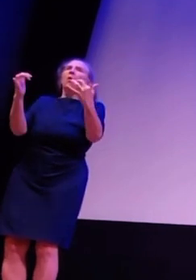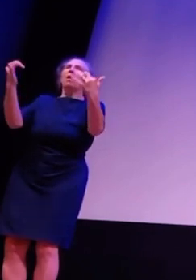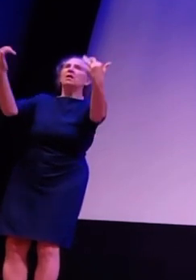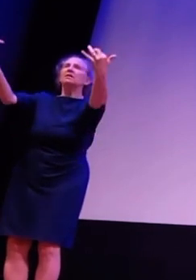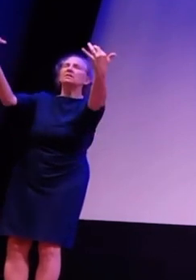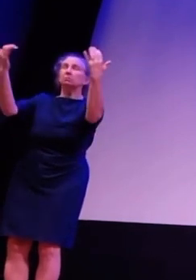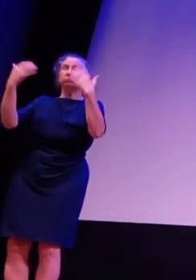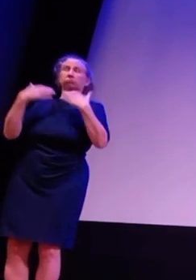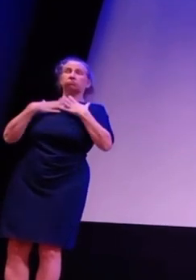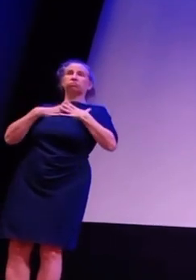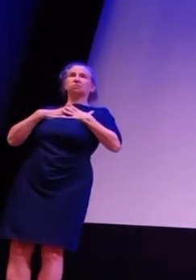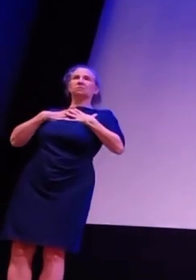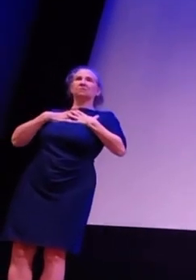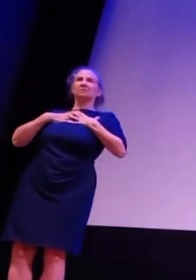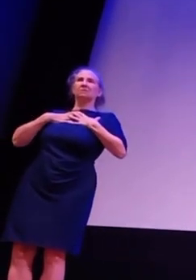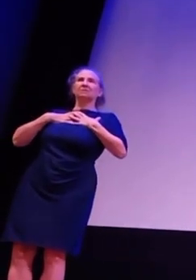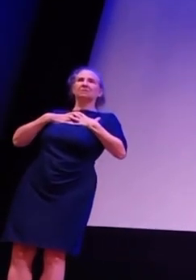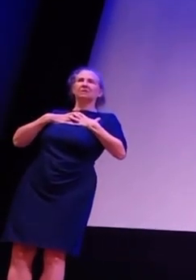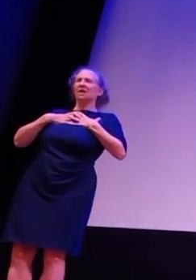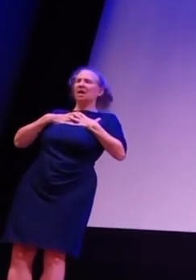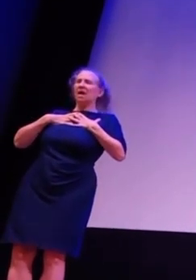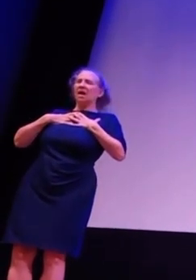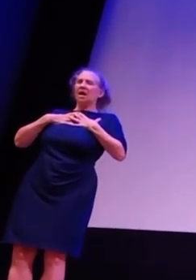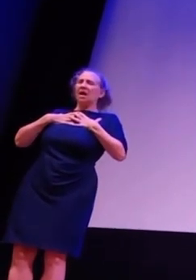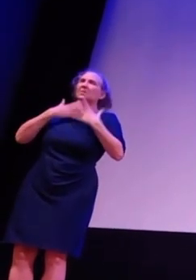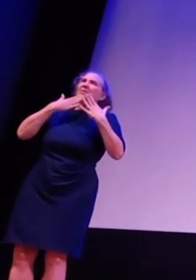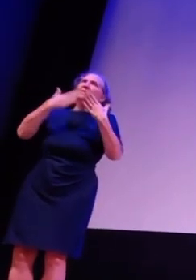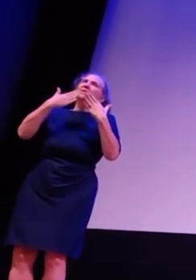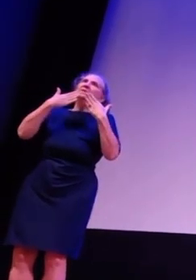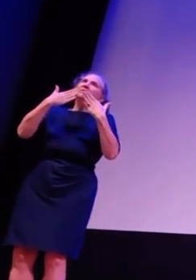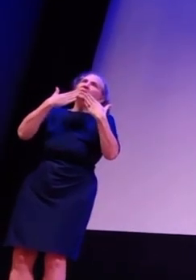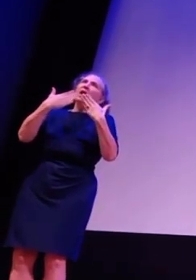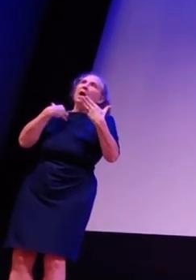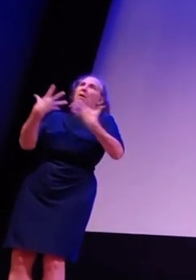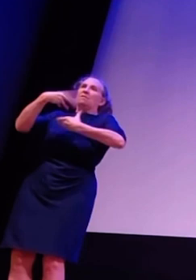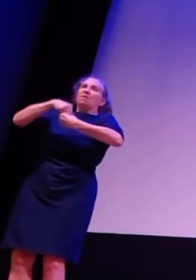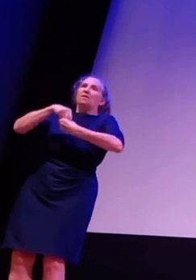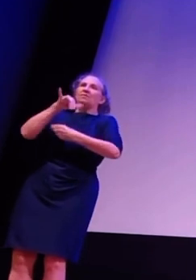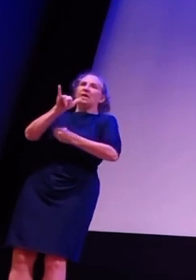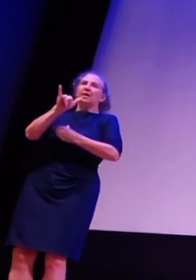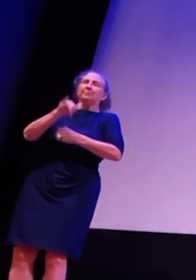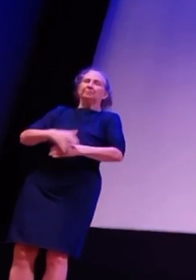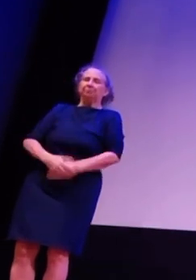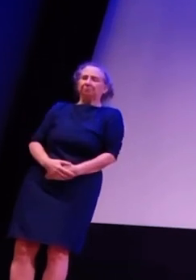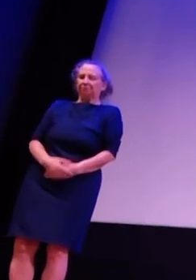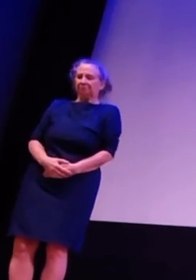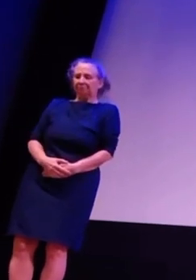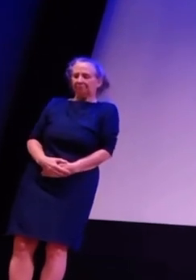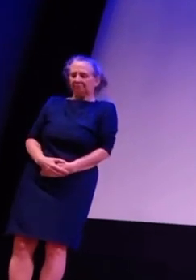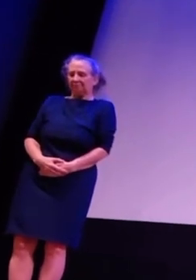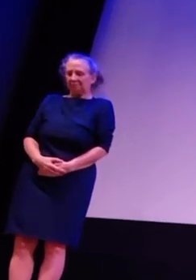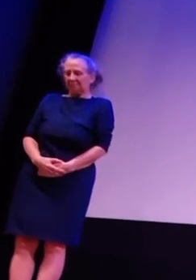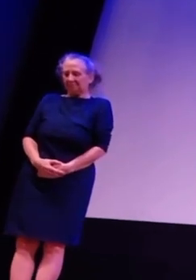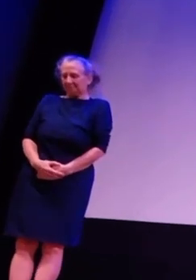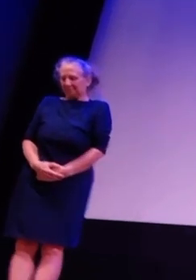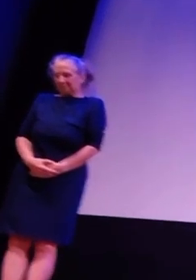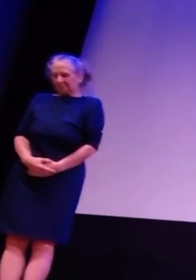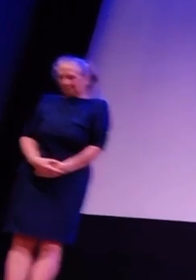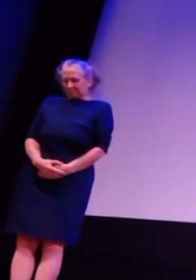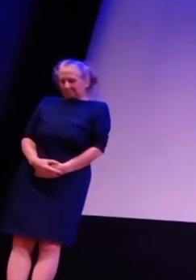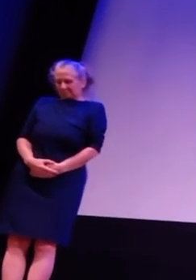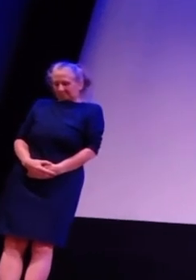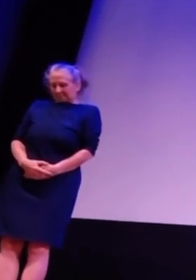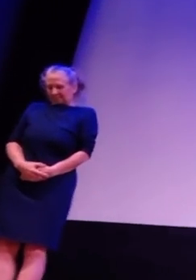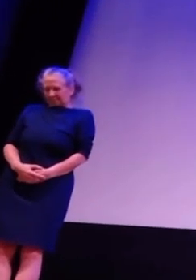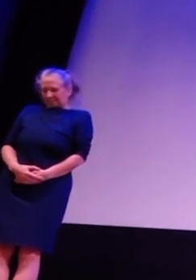And I'm so grateful to be part of that experience. And